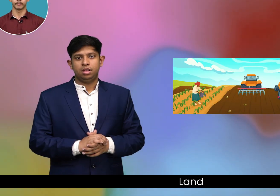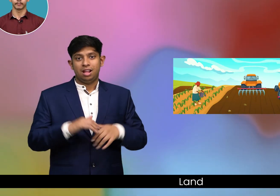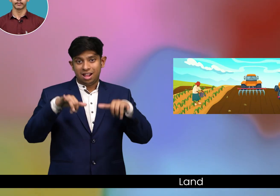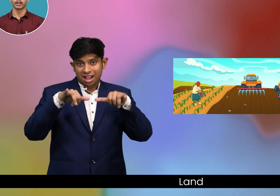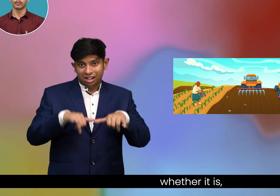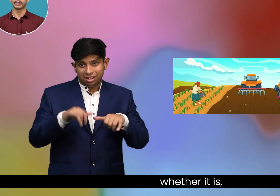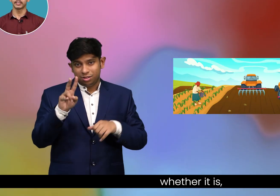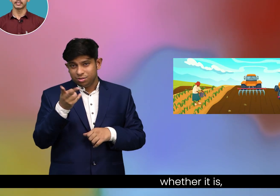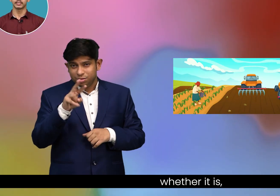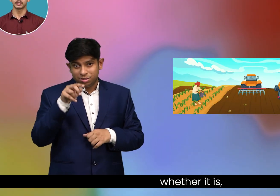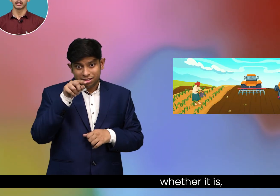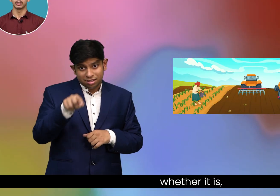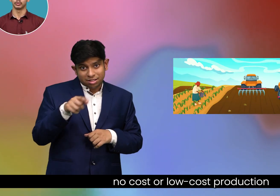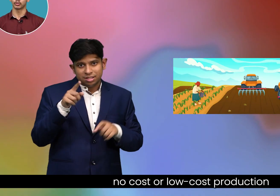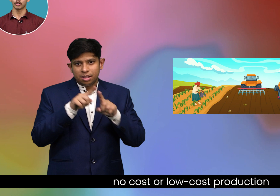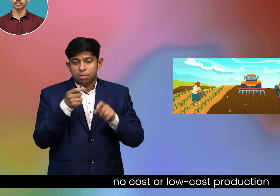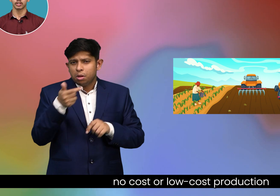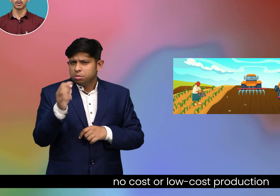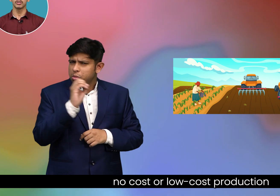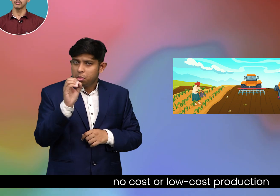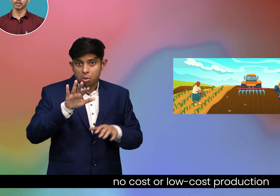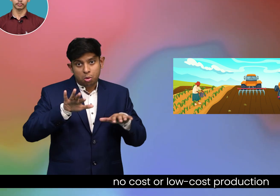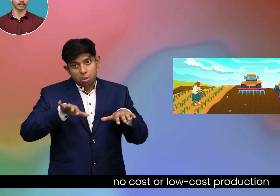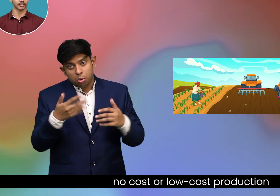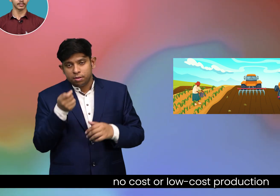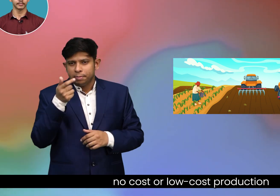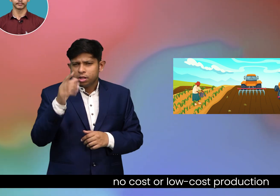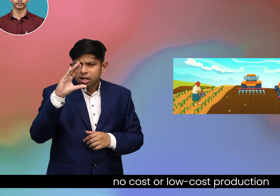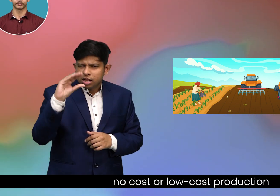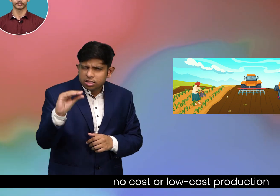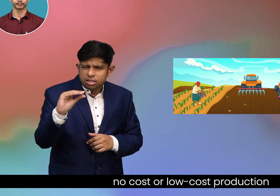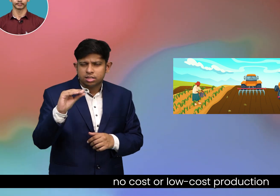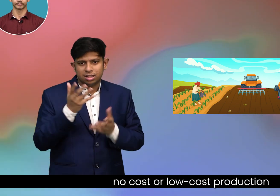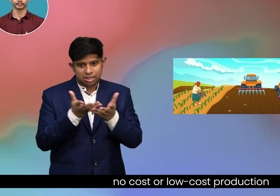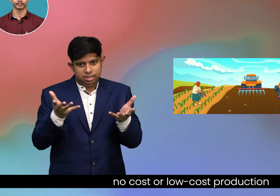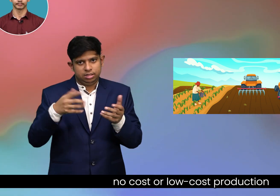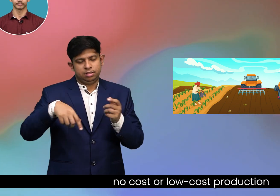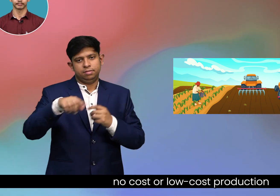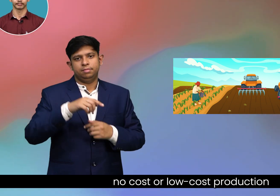Land, whether it is no cost or low cost production,